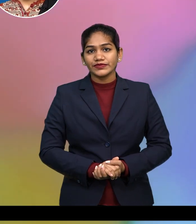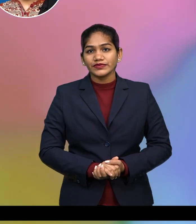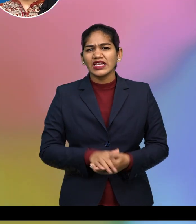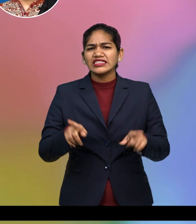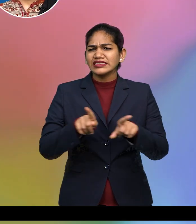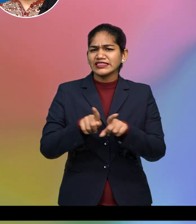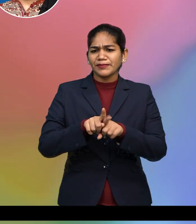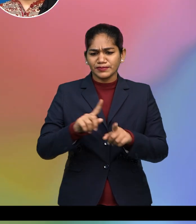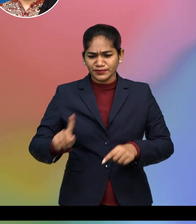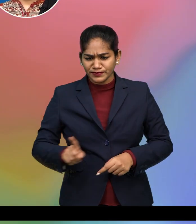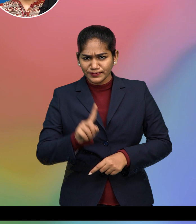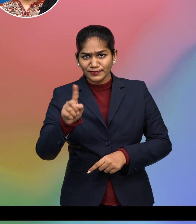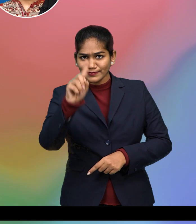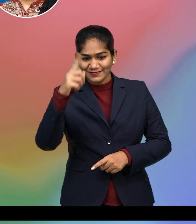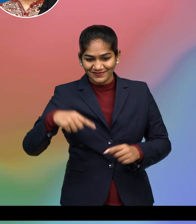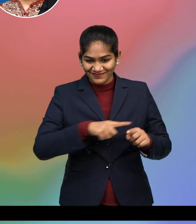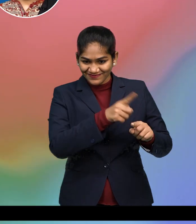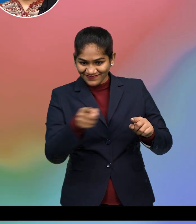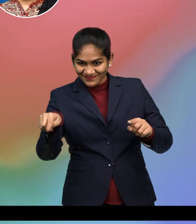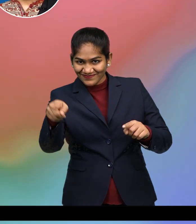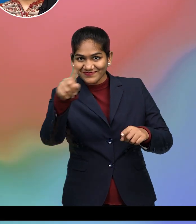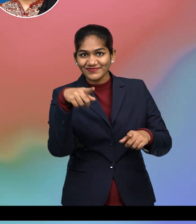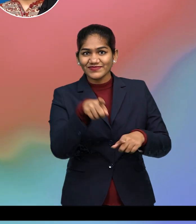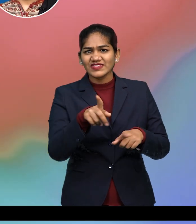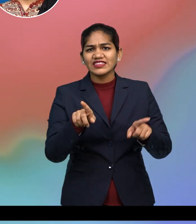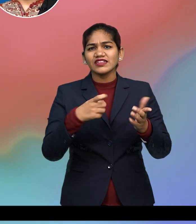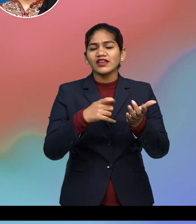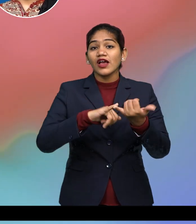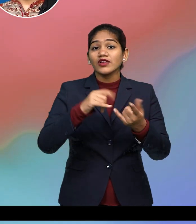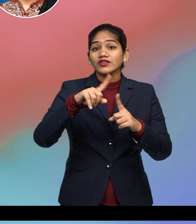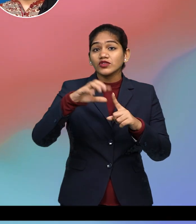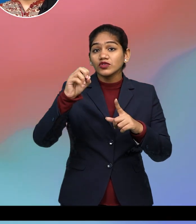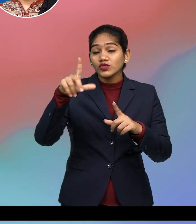like runners and stolons